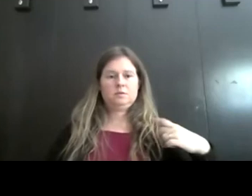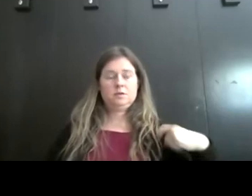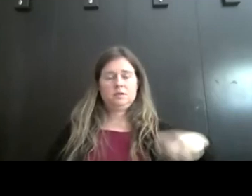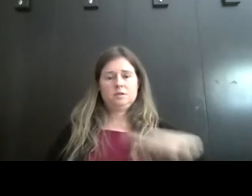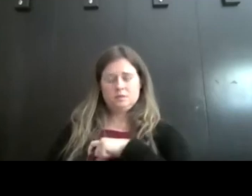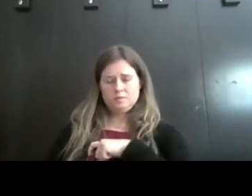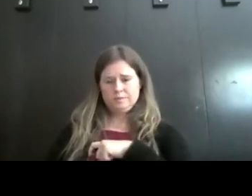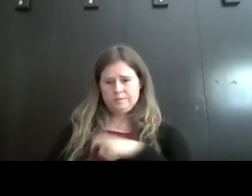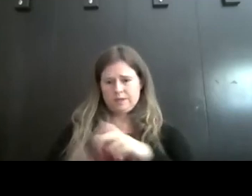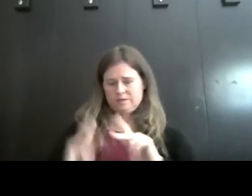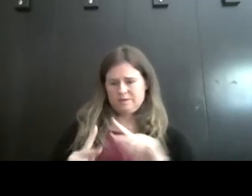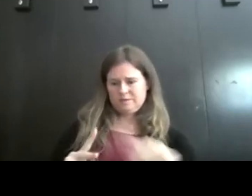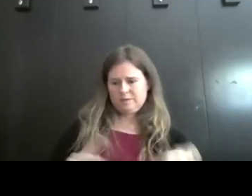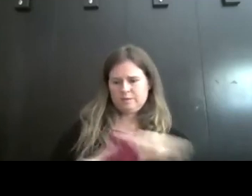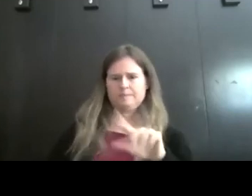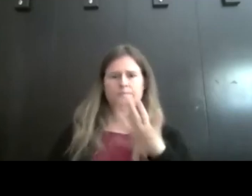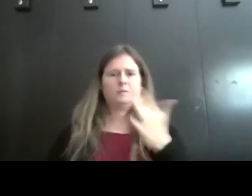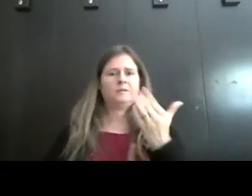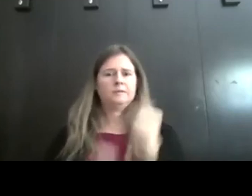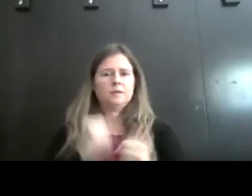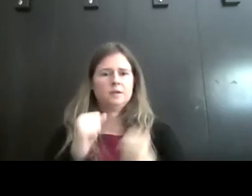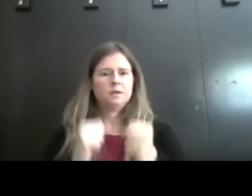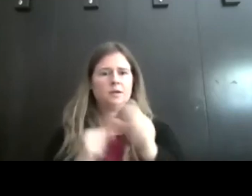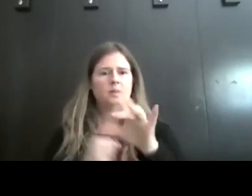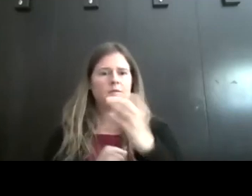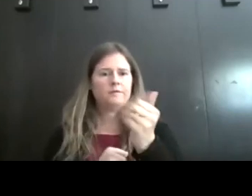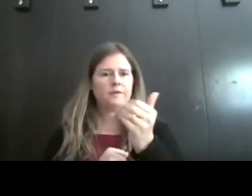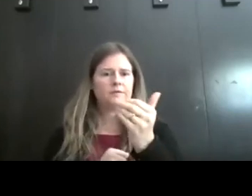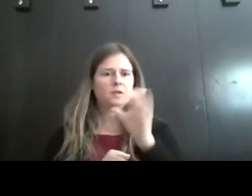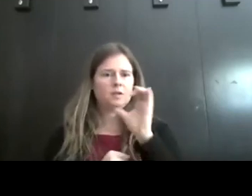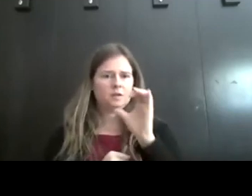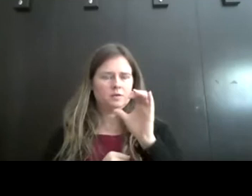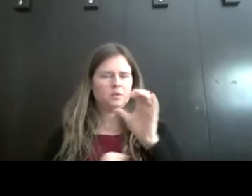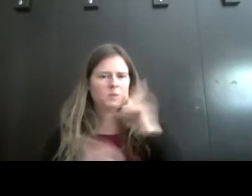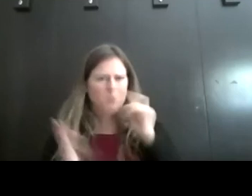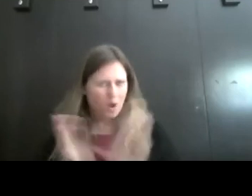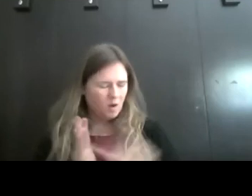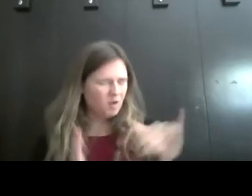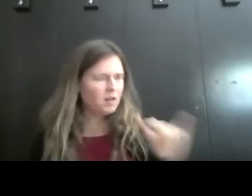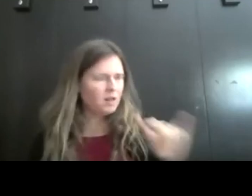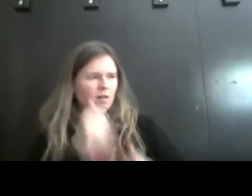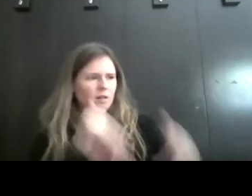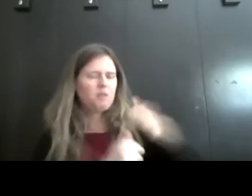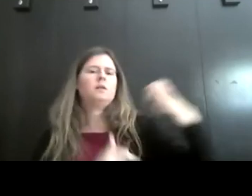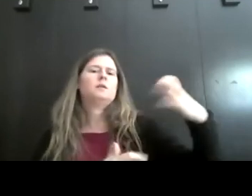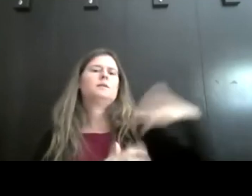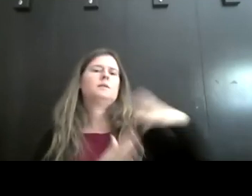mid-1500s, late 1500s, the head Wote of all the islands was a woman. So we have